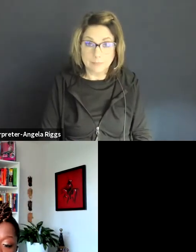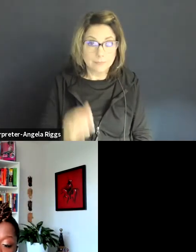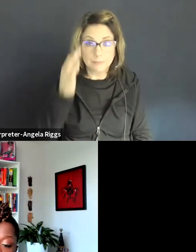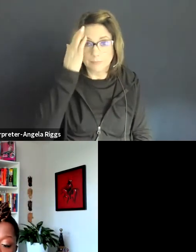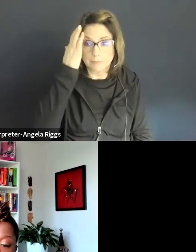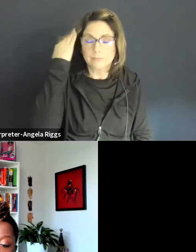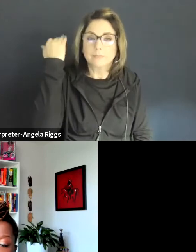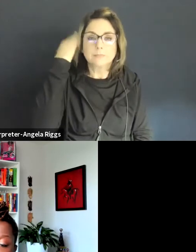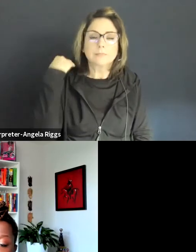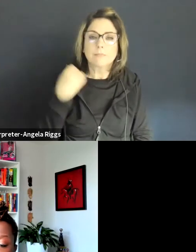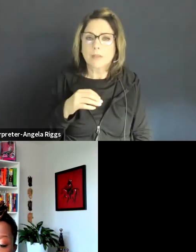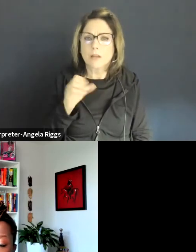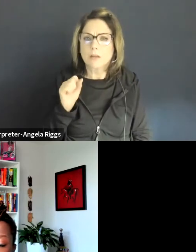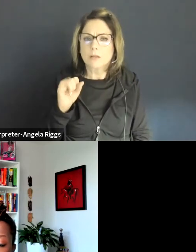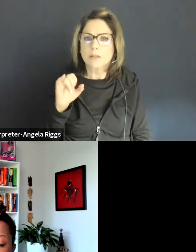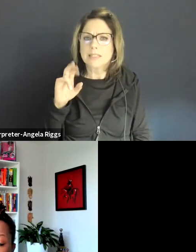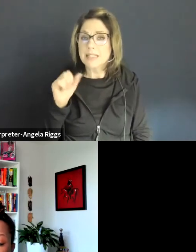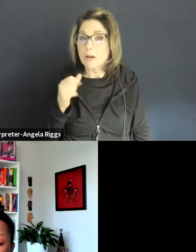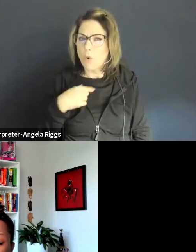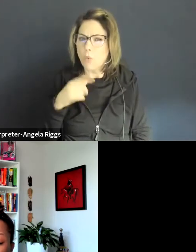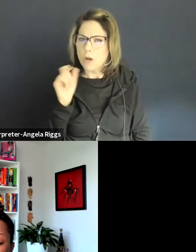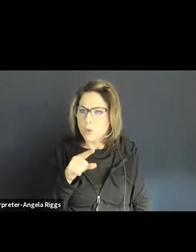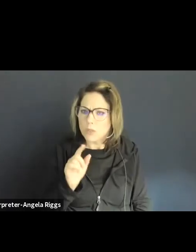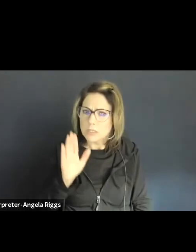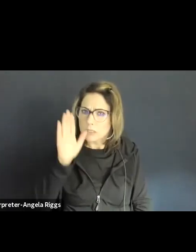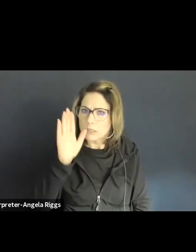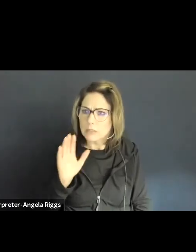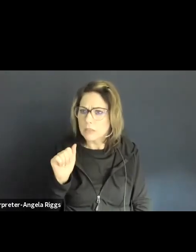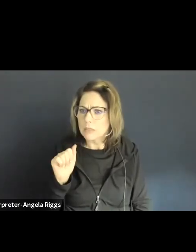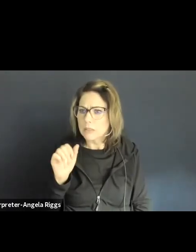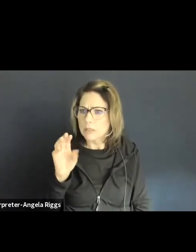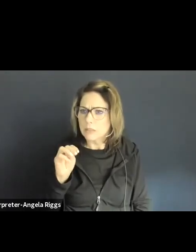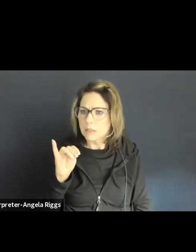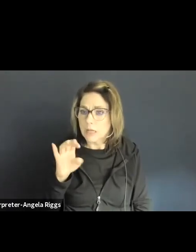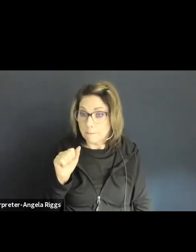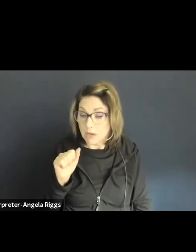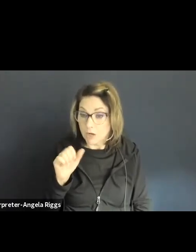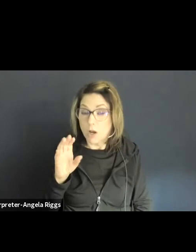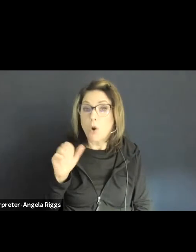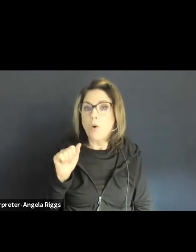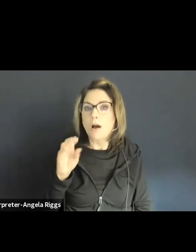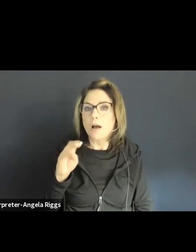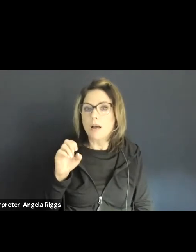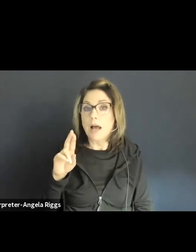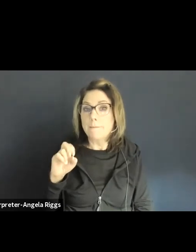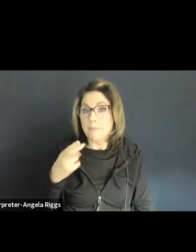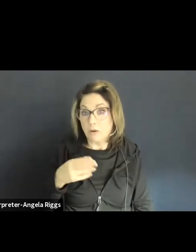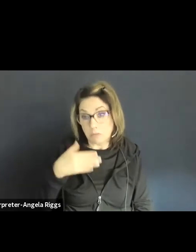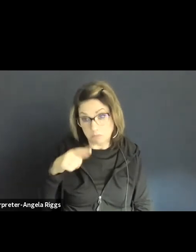We do have one question who they have their hand up. Amira, you can go ahead and ask your question if you want to